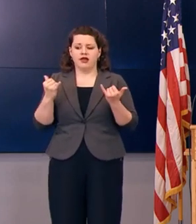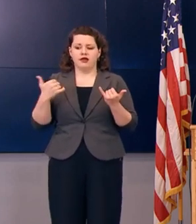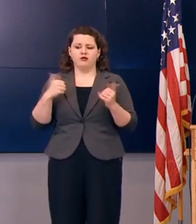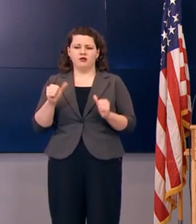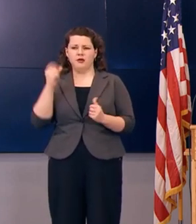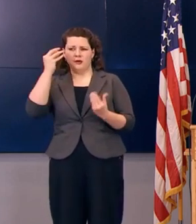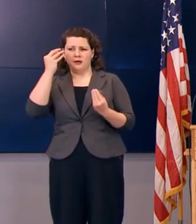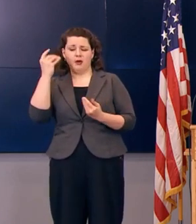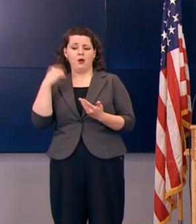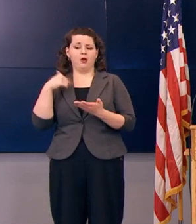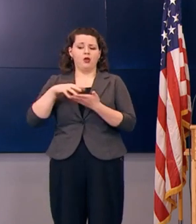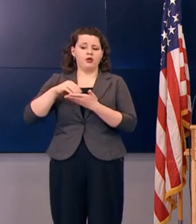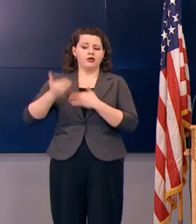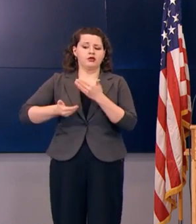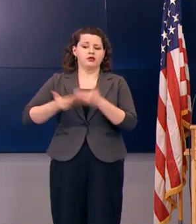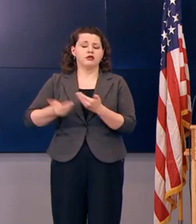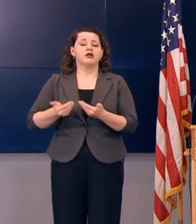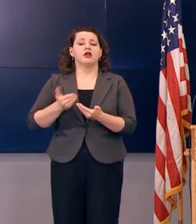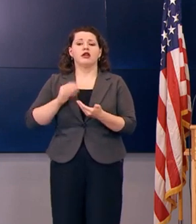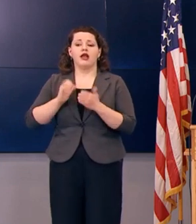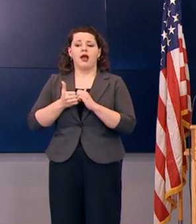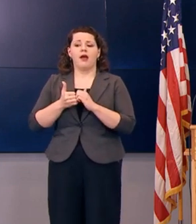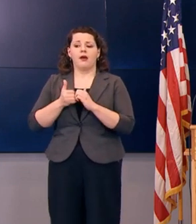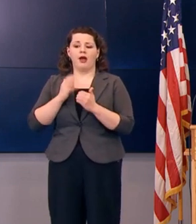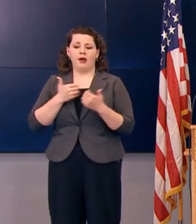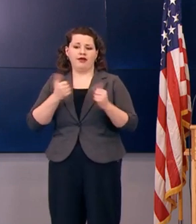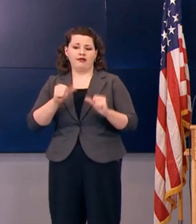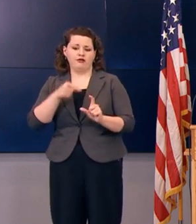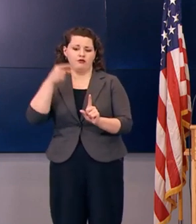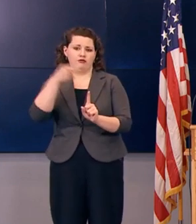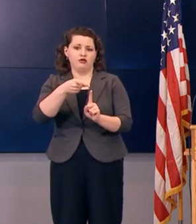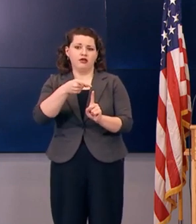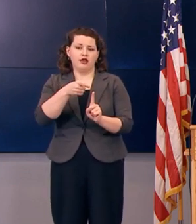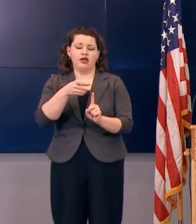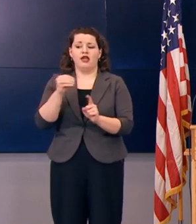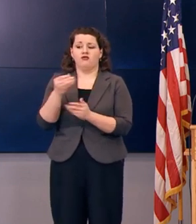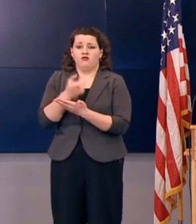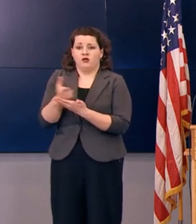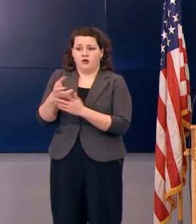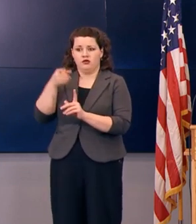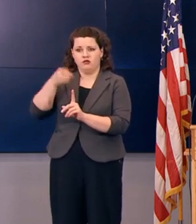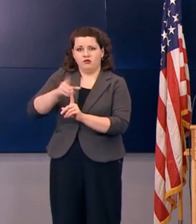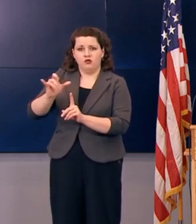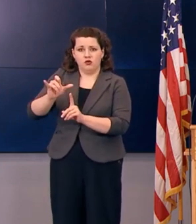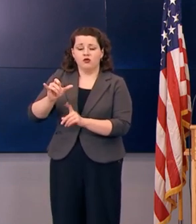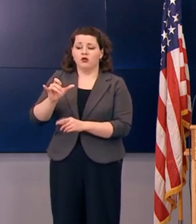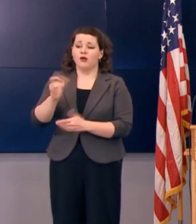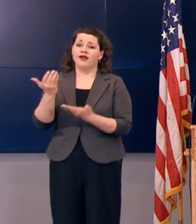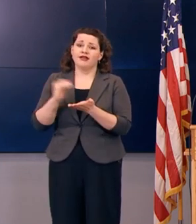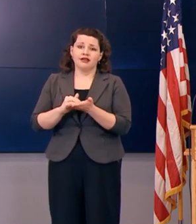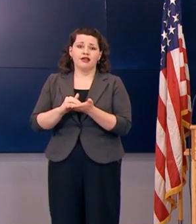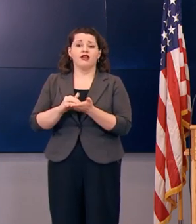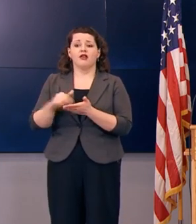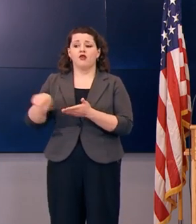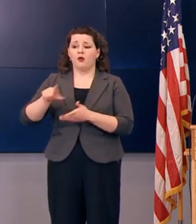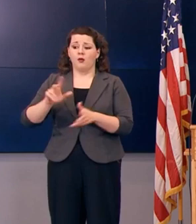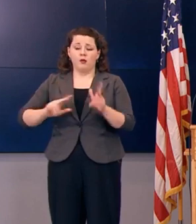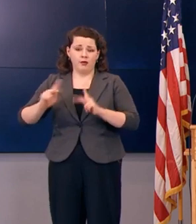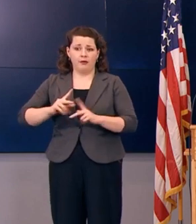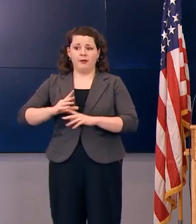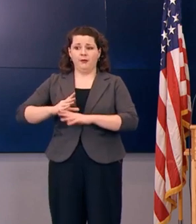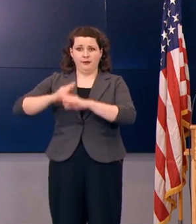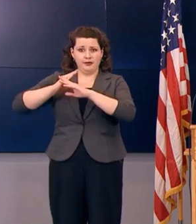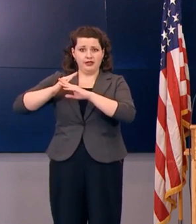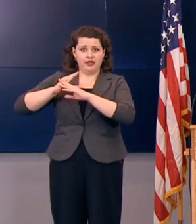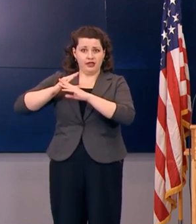we're learning and how to target our efforts and target our resources so that, again, we protect the people for whom the consequences